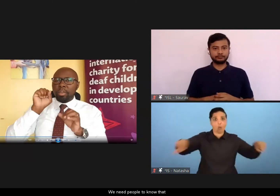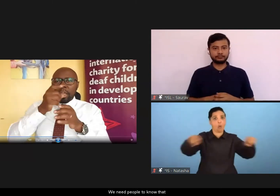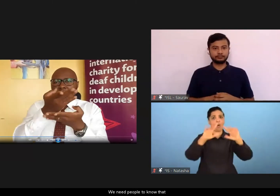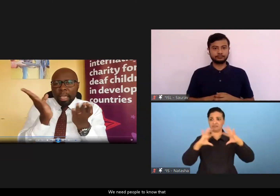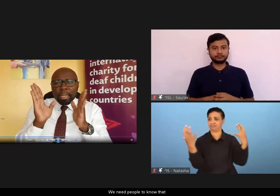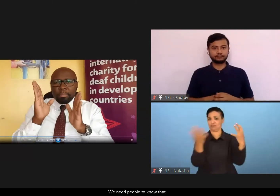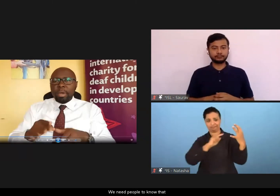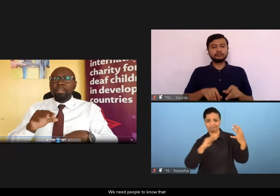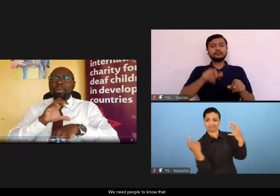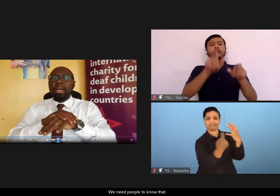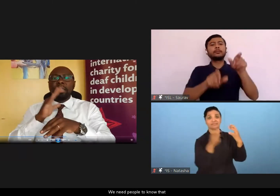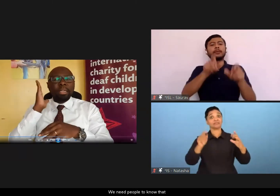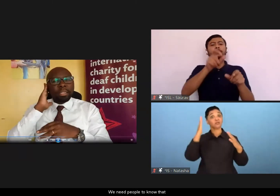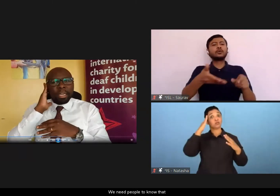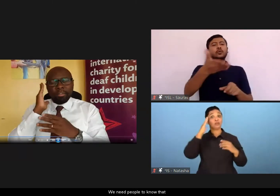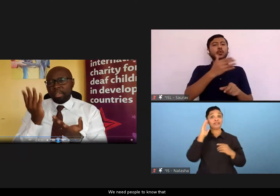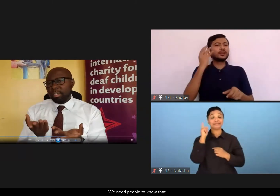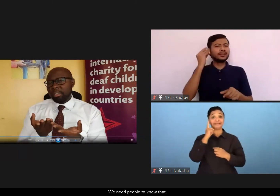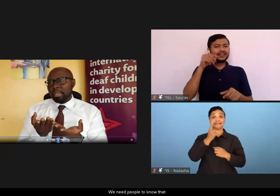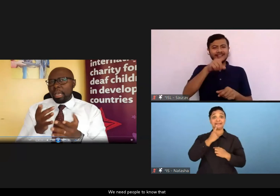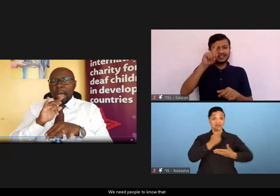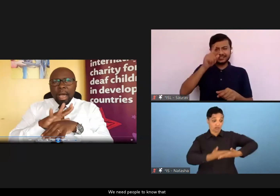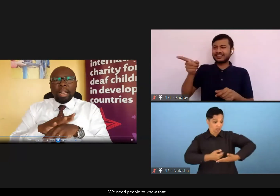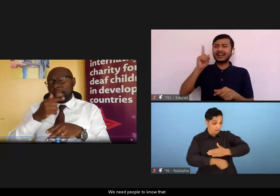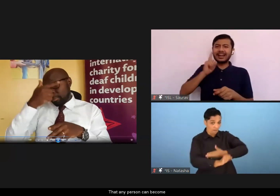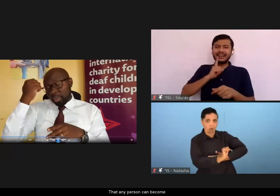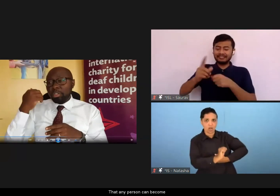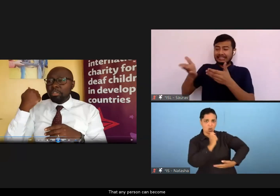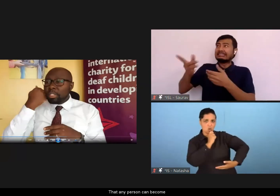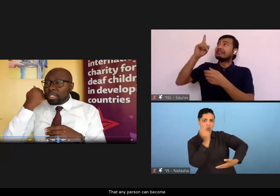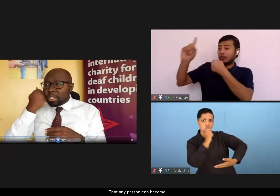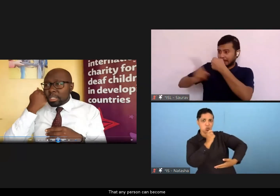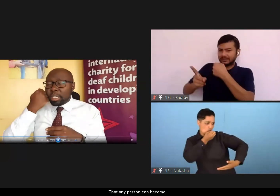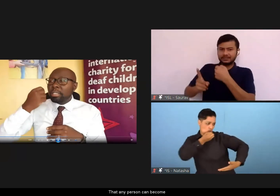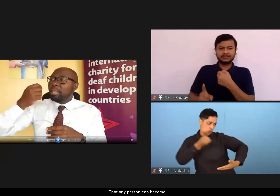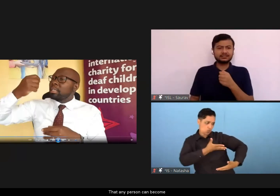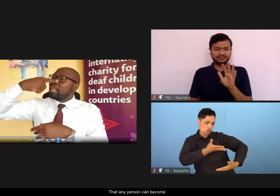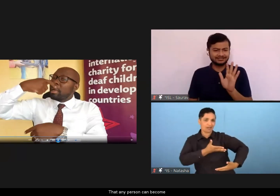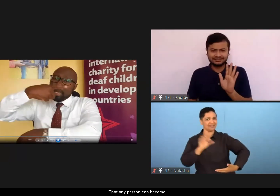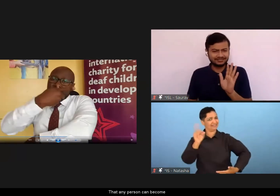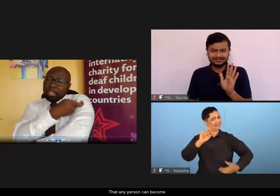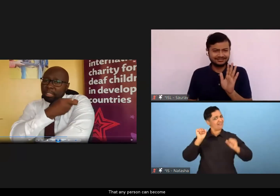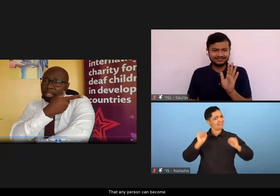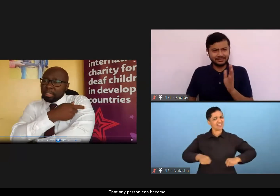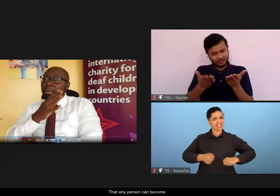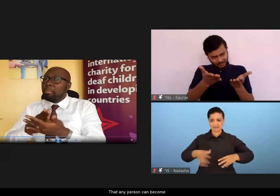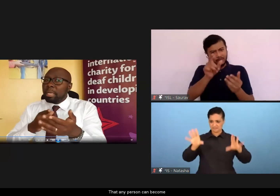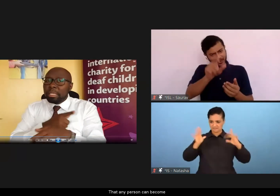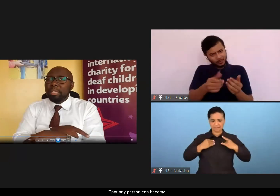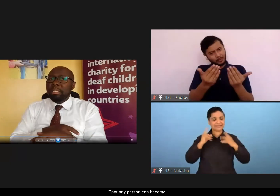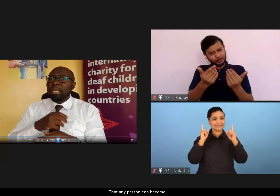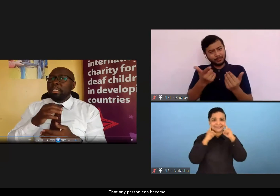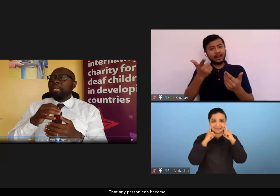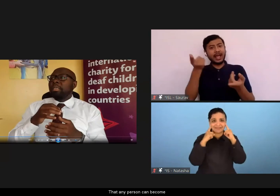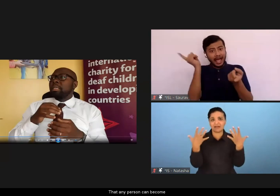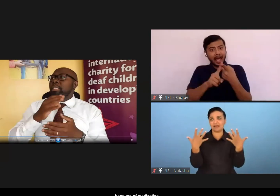people to know that deafness is not a curse. That any person can become deaf because of sickness, because of